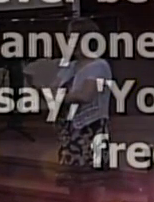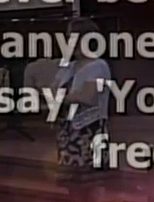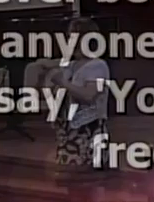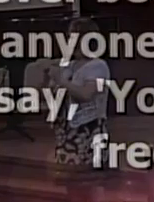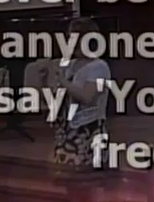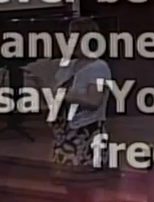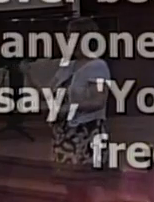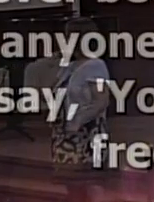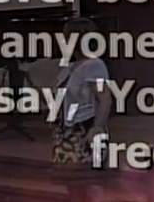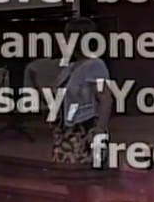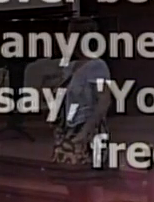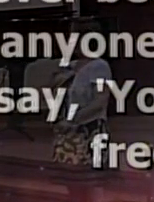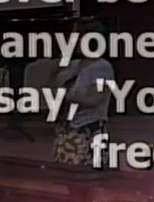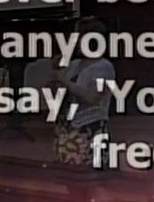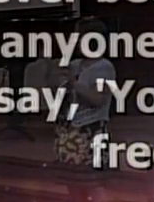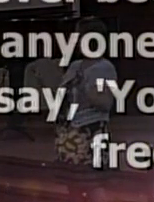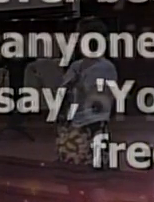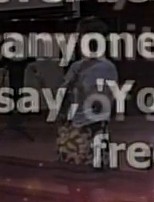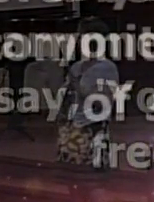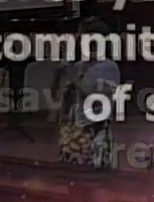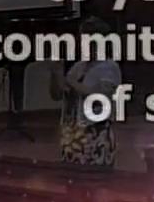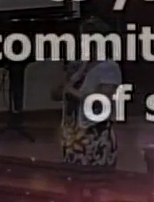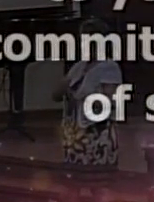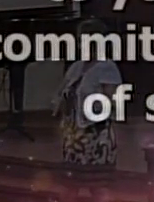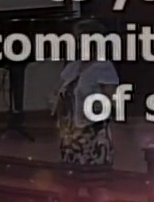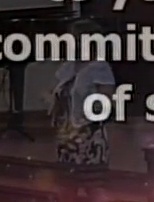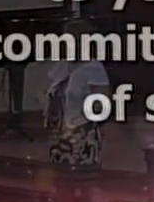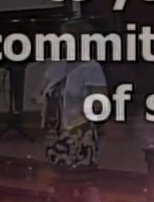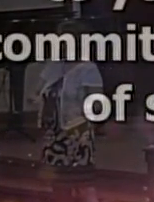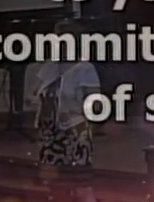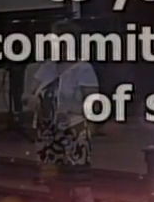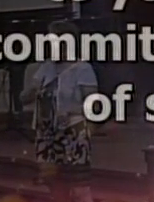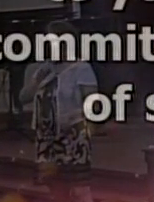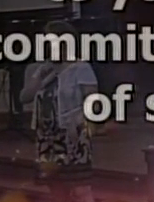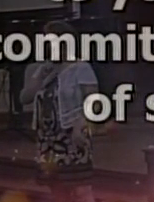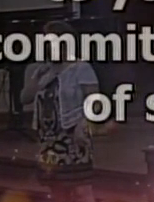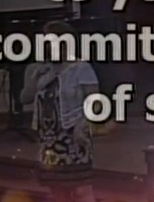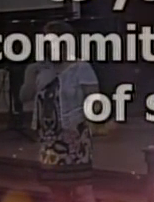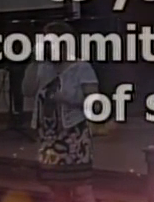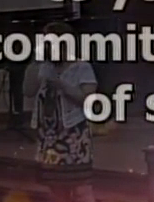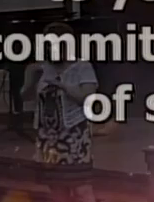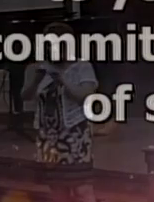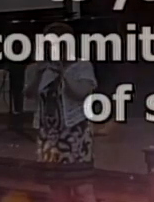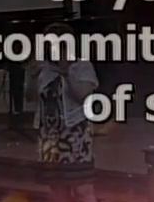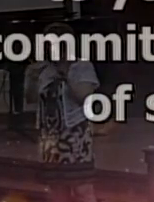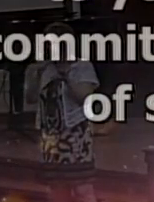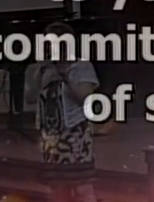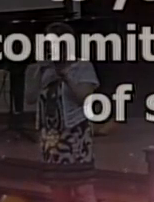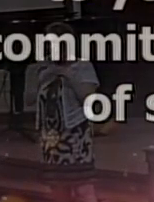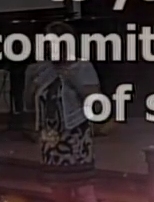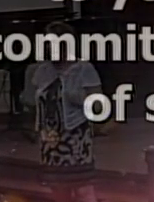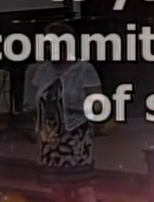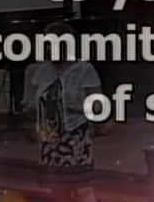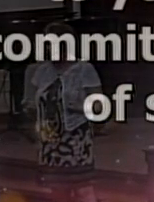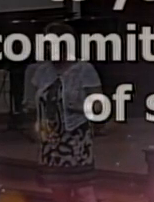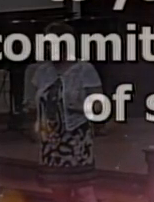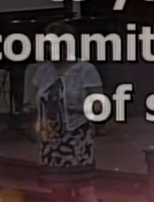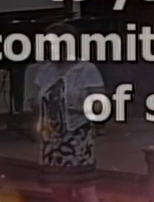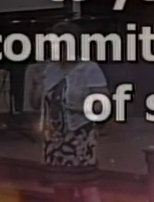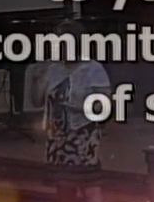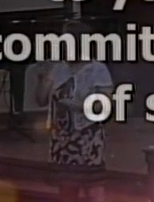be made free? Jesus answered them, most assuredly I say to you, whomever commits sin is